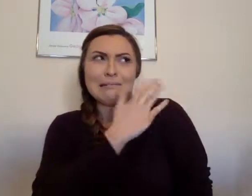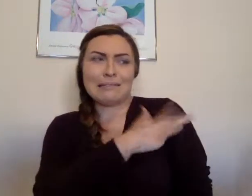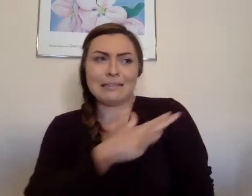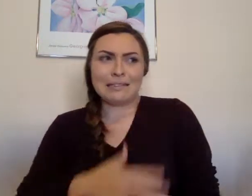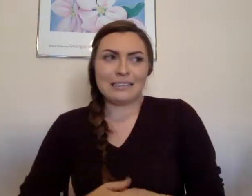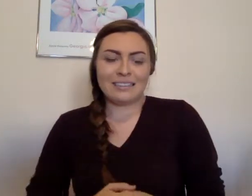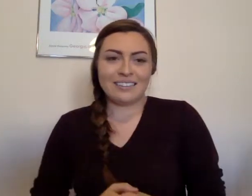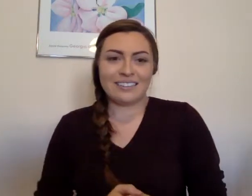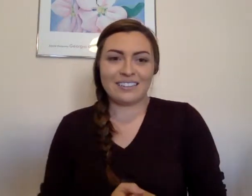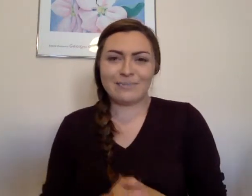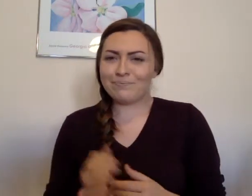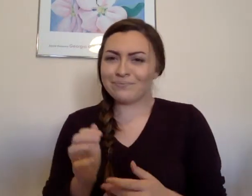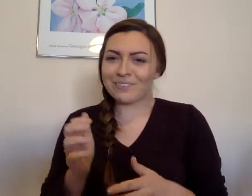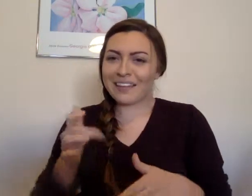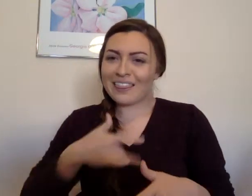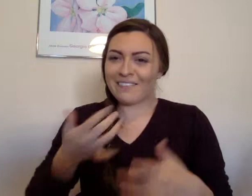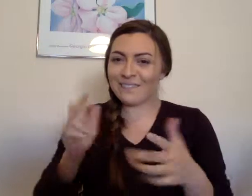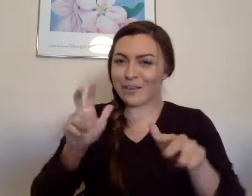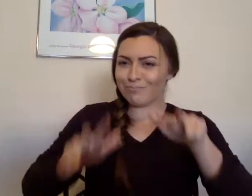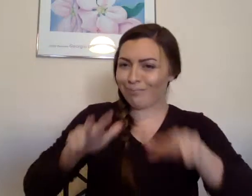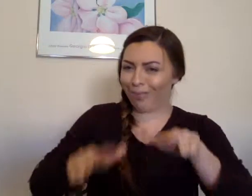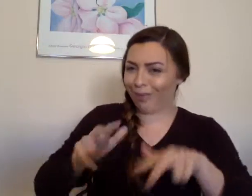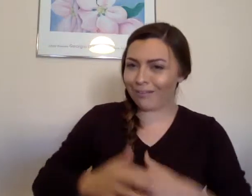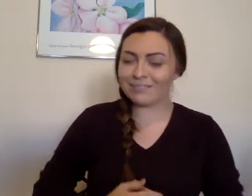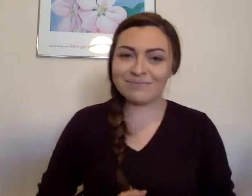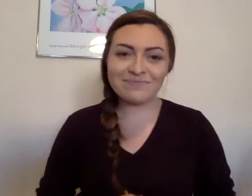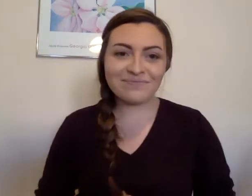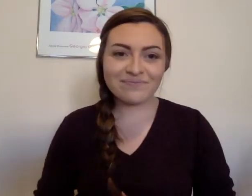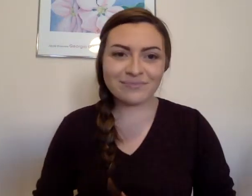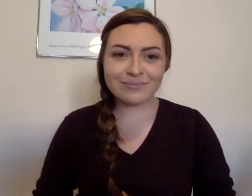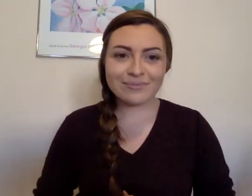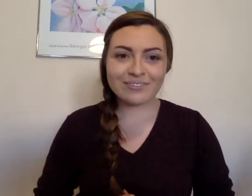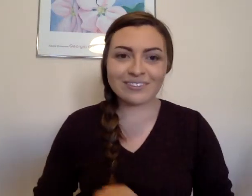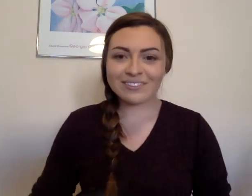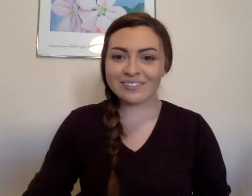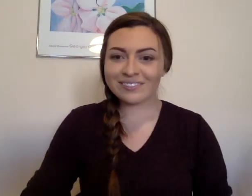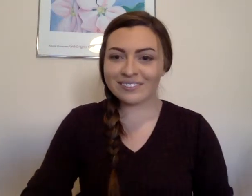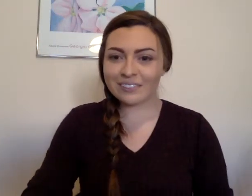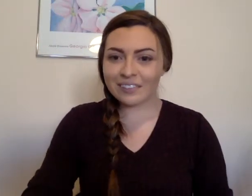Or my favorite was once I gave a lady a compliment and she said, "Oh, thanks."